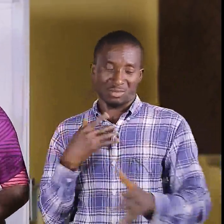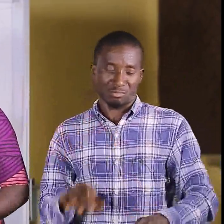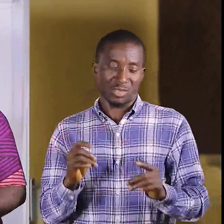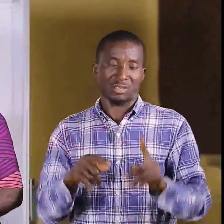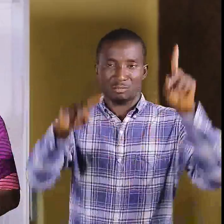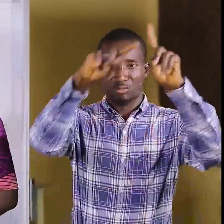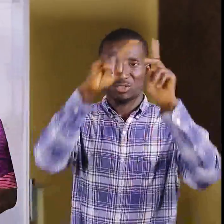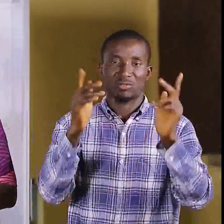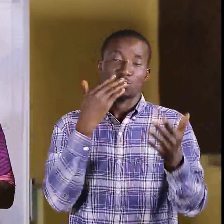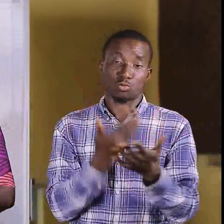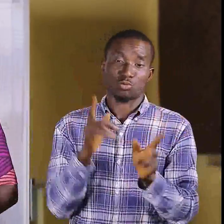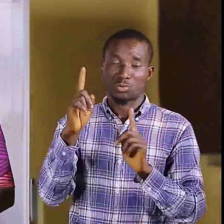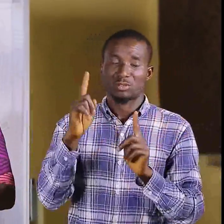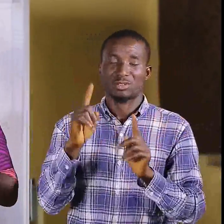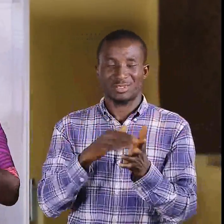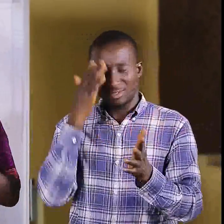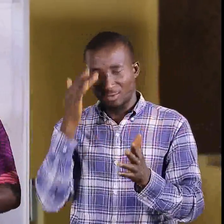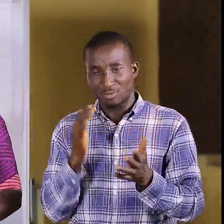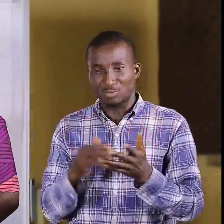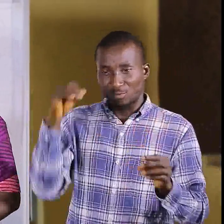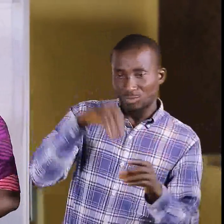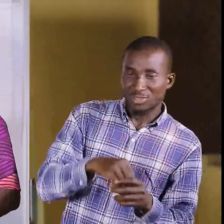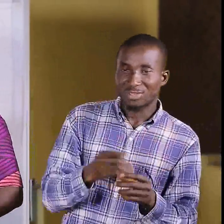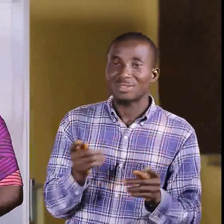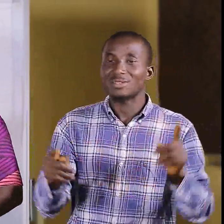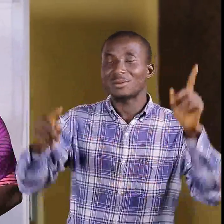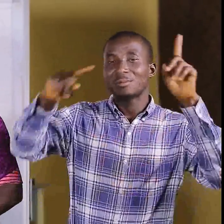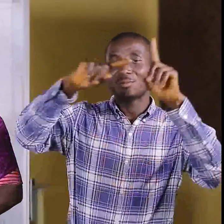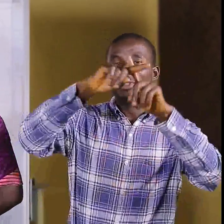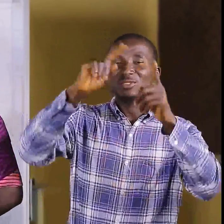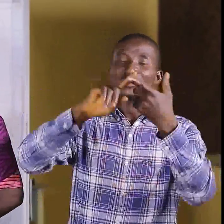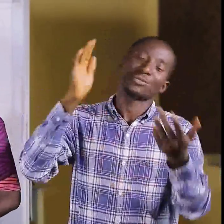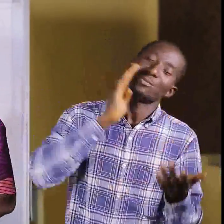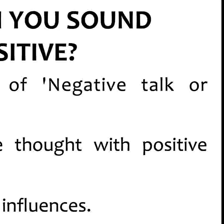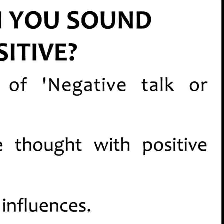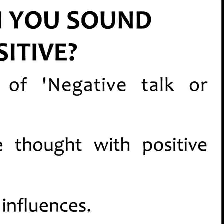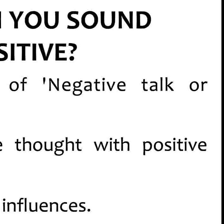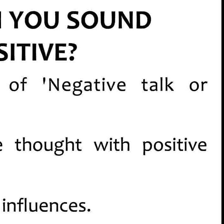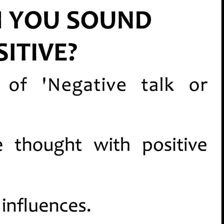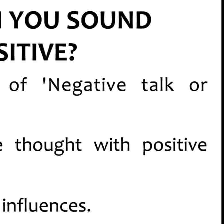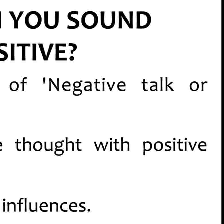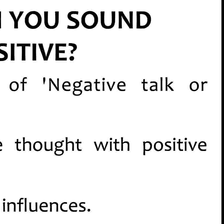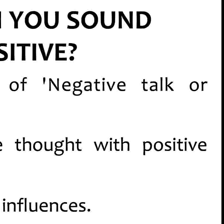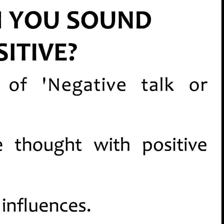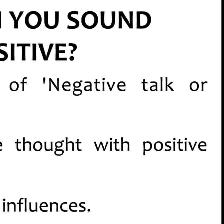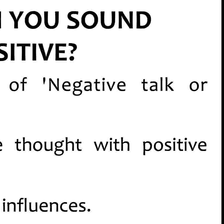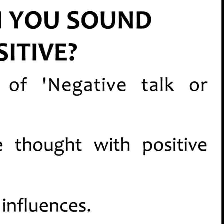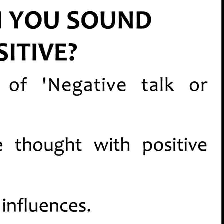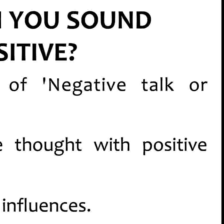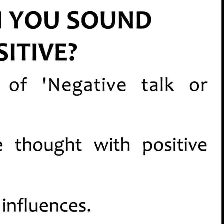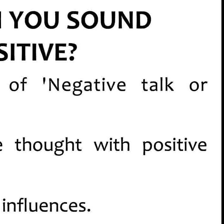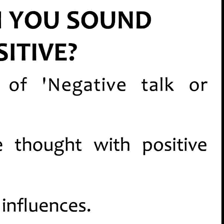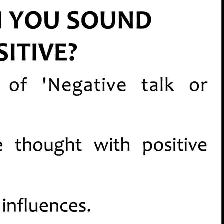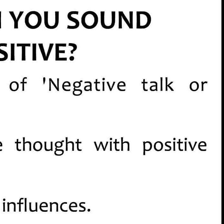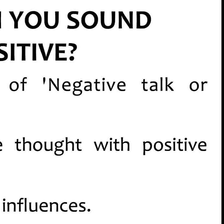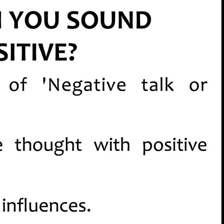up the positive ones. So learn to replace negative thoughts with positive affirmations. Number 3, get rid